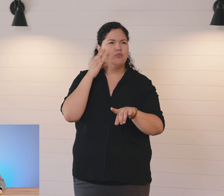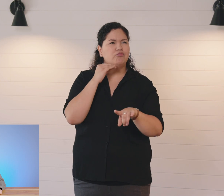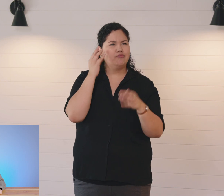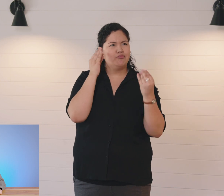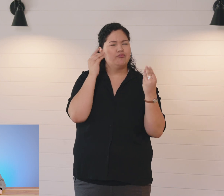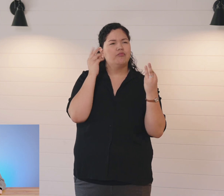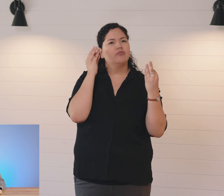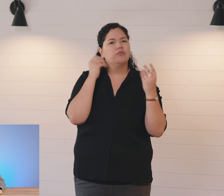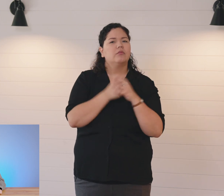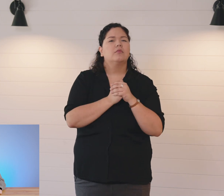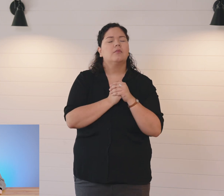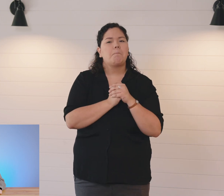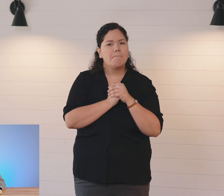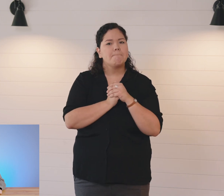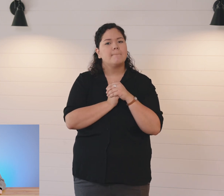for a while.